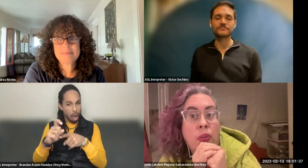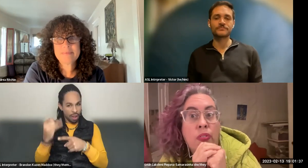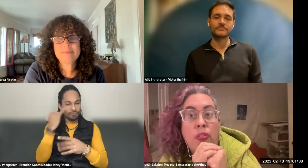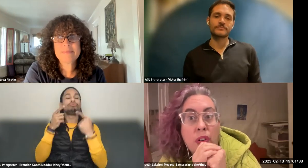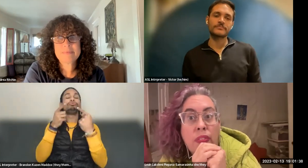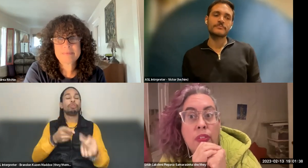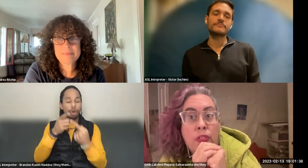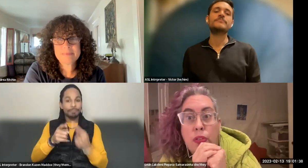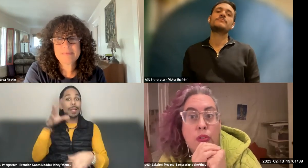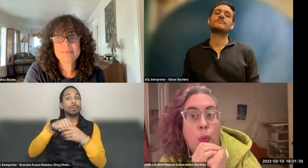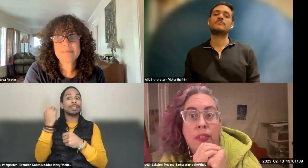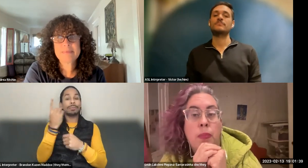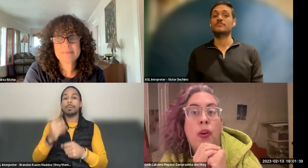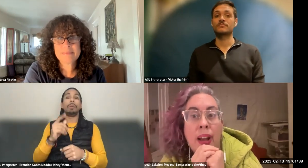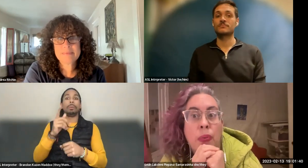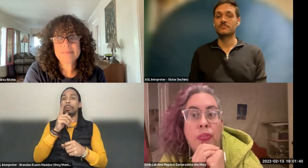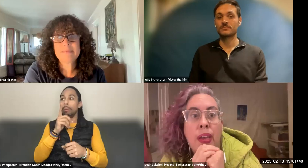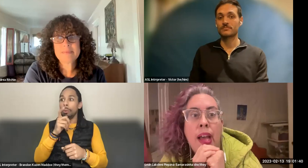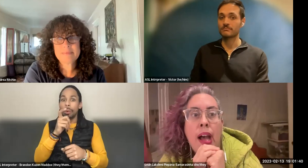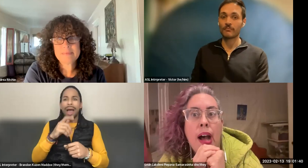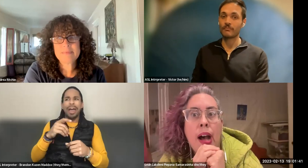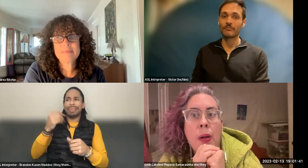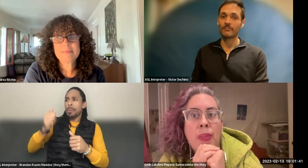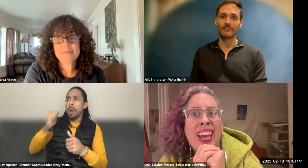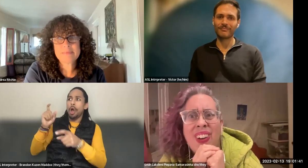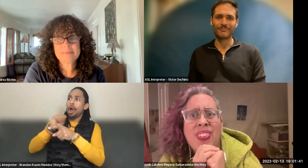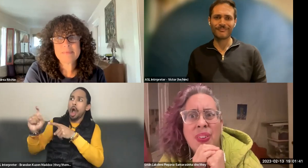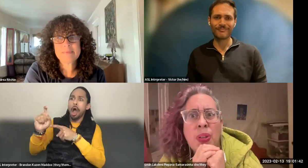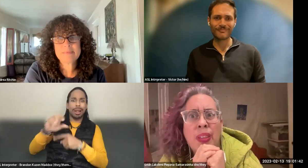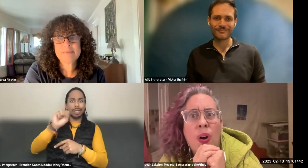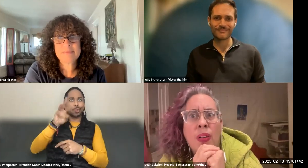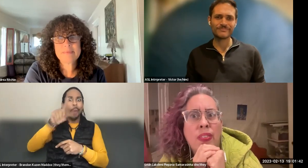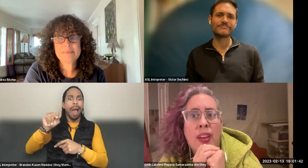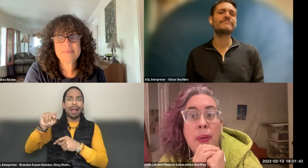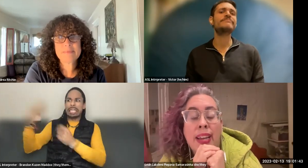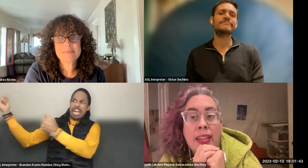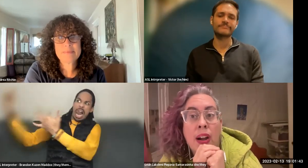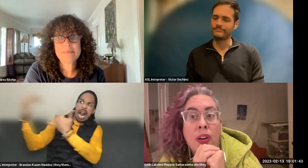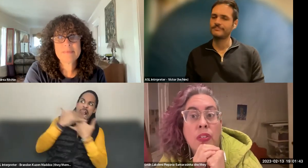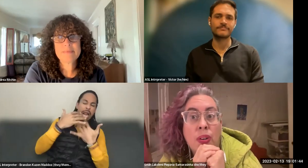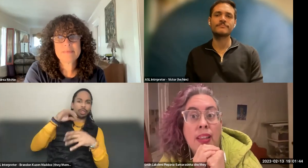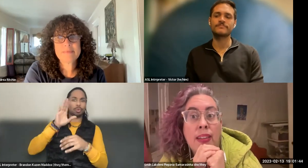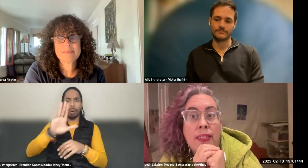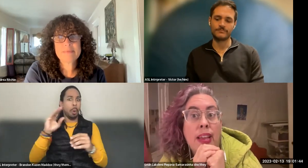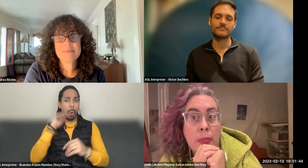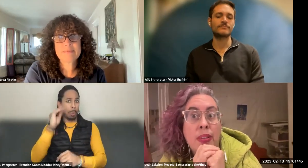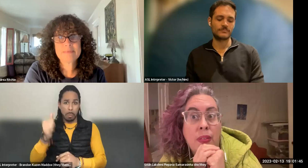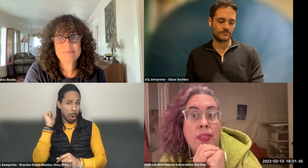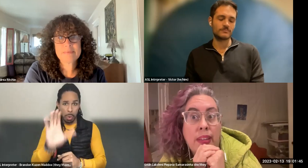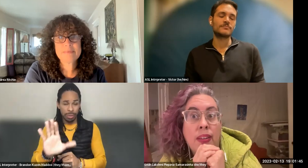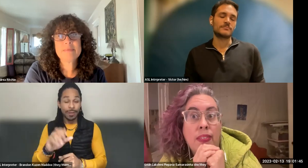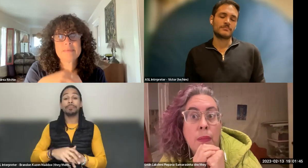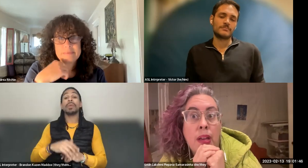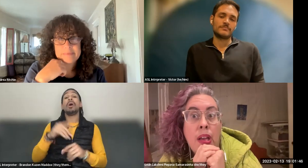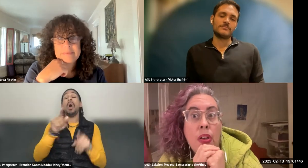call emergency services to SWAT team your house. It also looks like all of us unpacking our internalized ableism